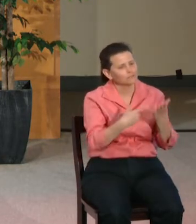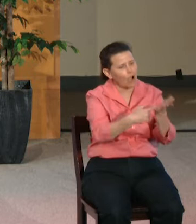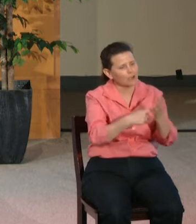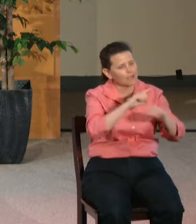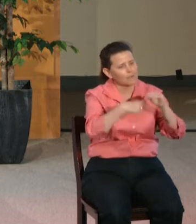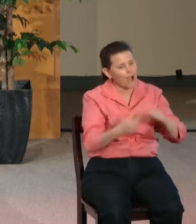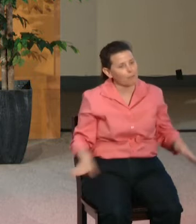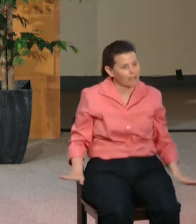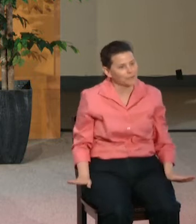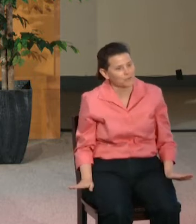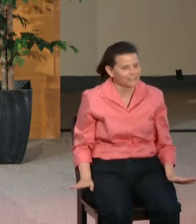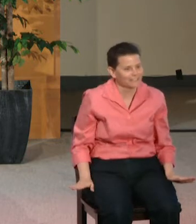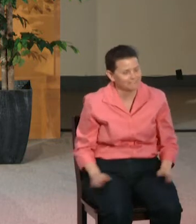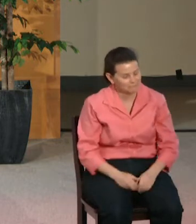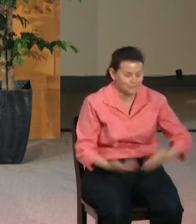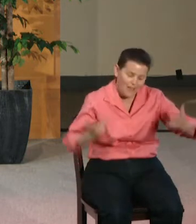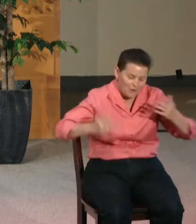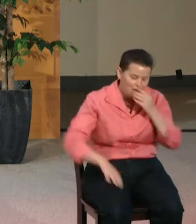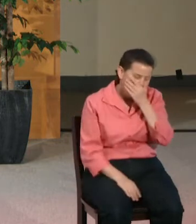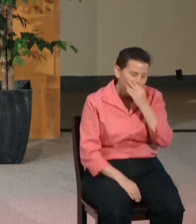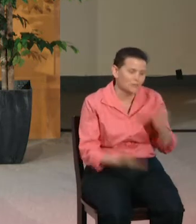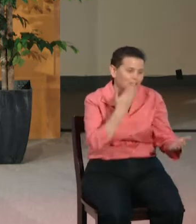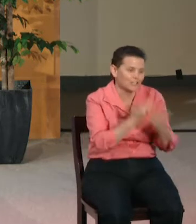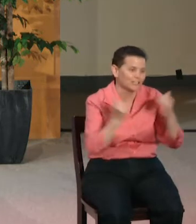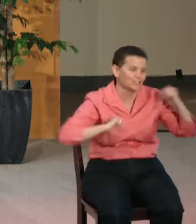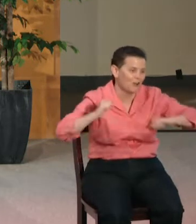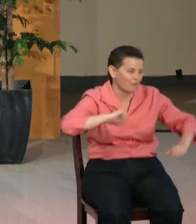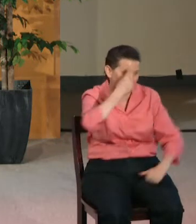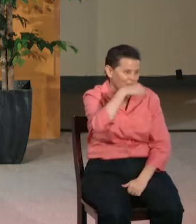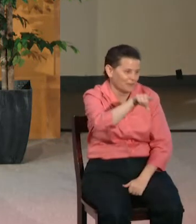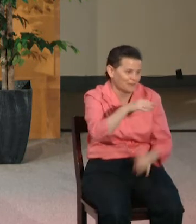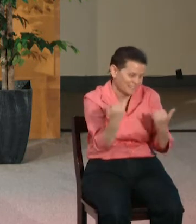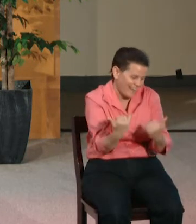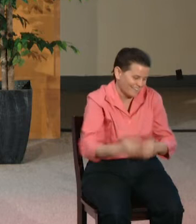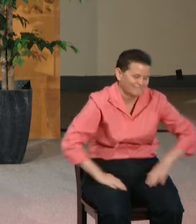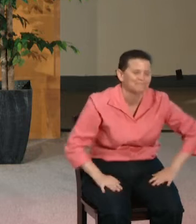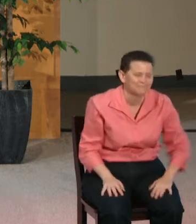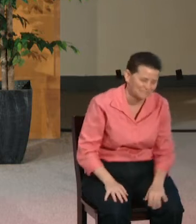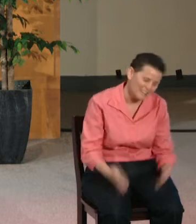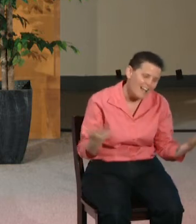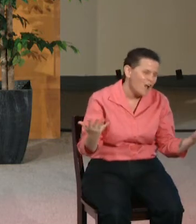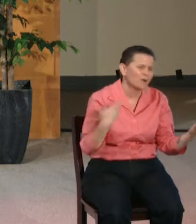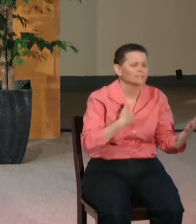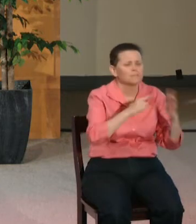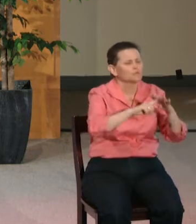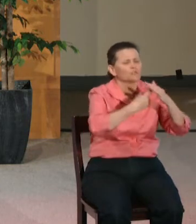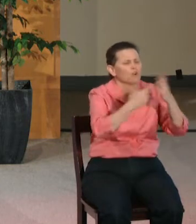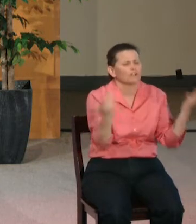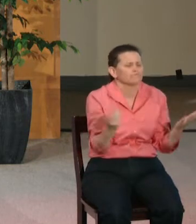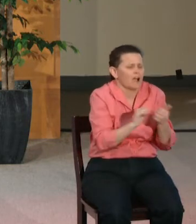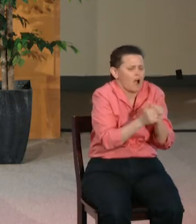having a really, really good show here for you today. So how I want to start this off this morning,